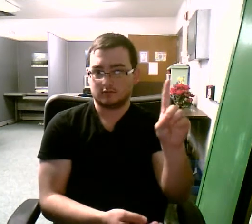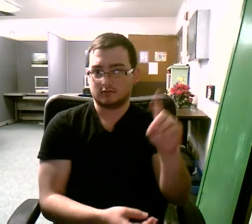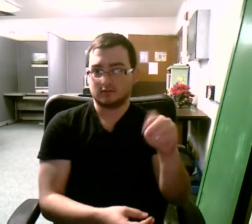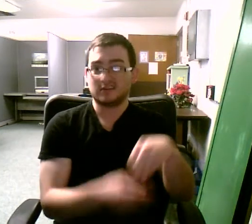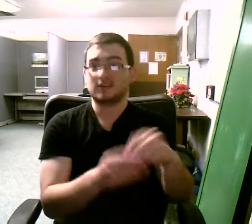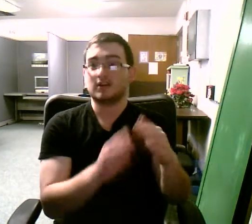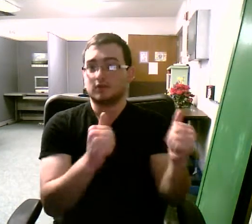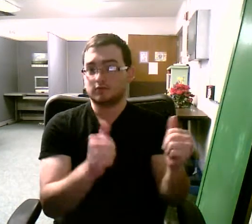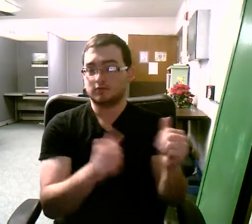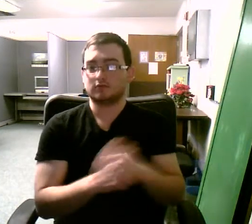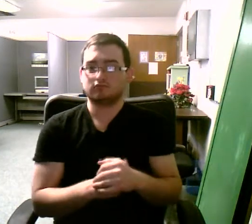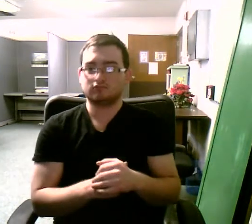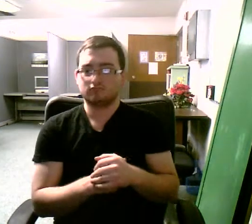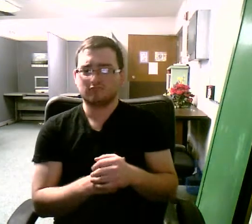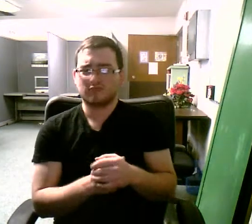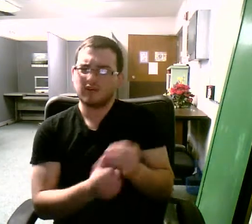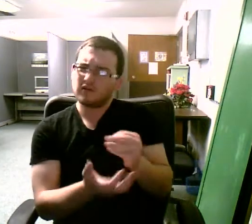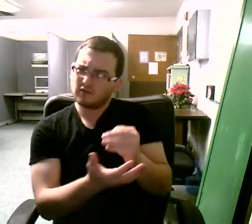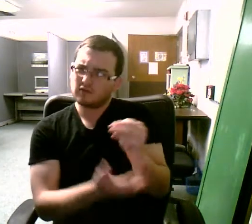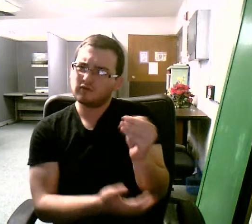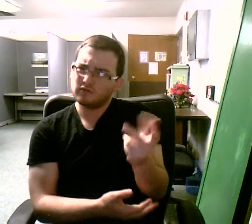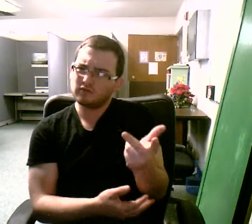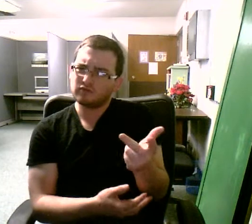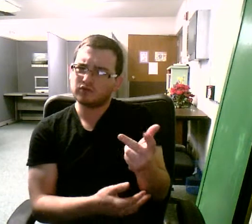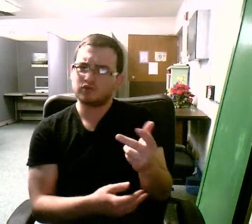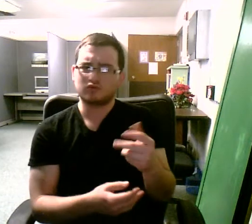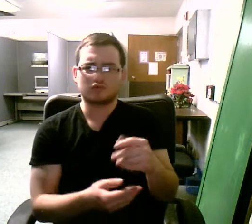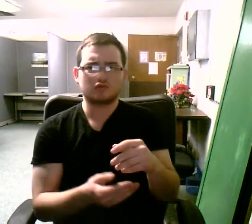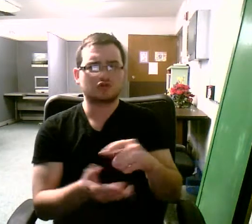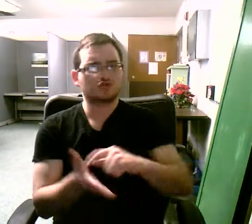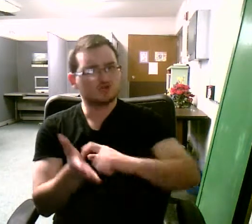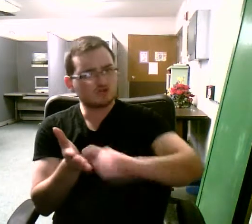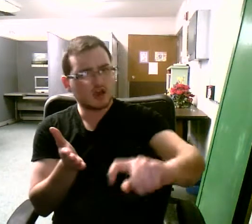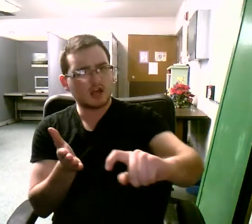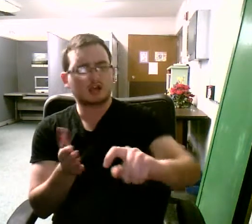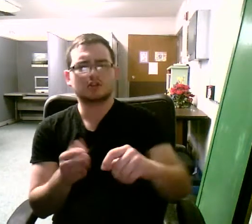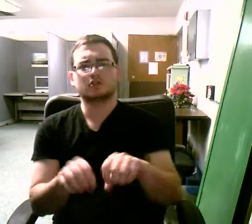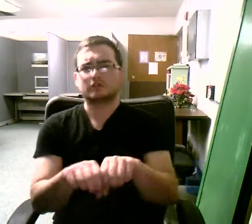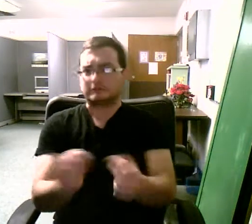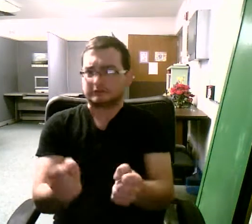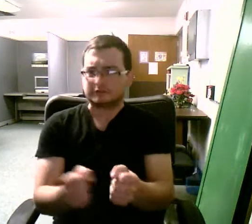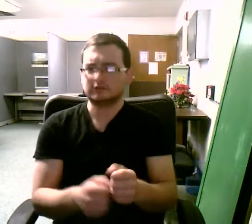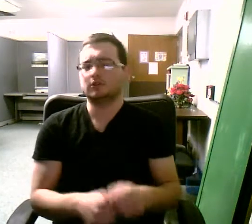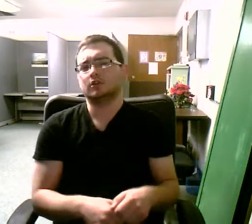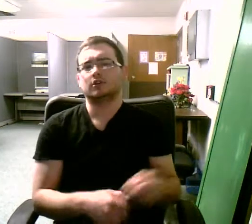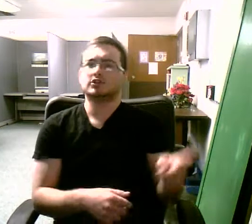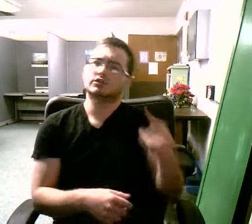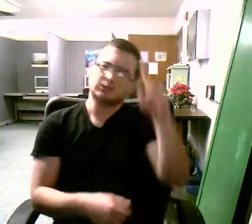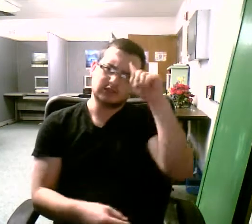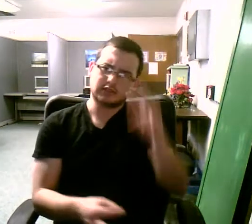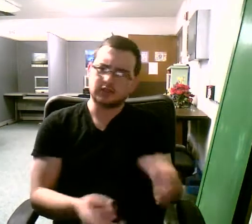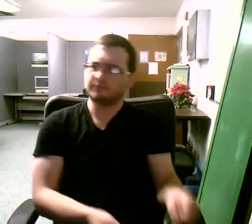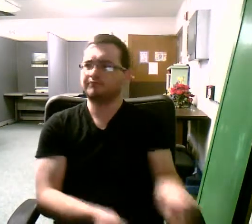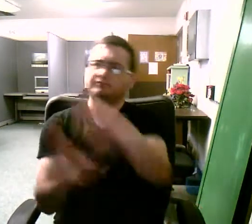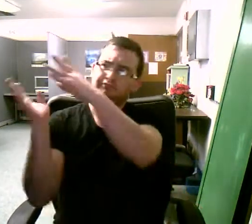were scratched or damaged, and she decided to throw them out. So it looks like she threw them out. That's an